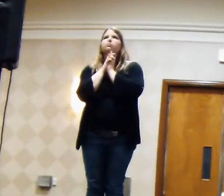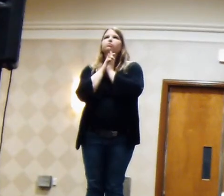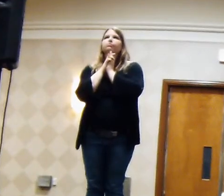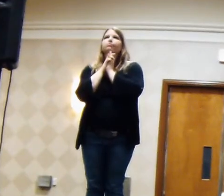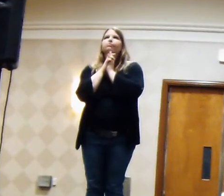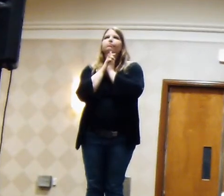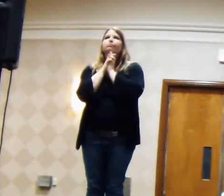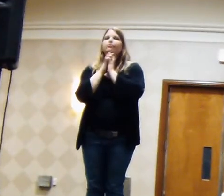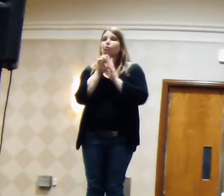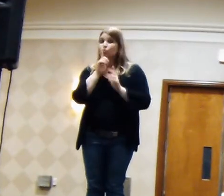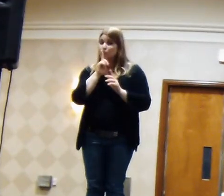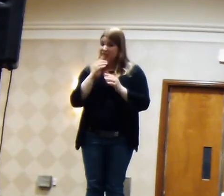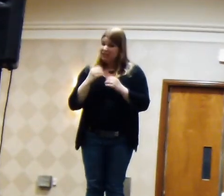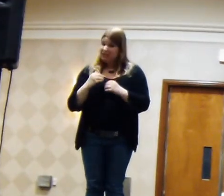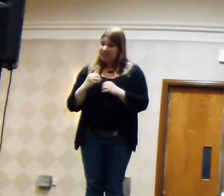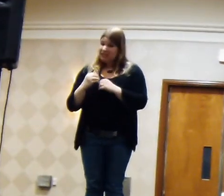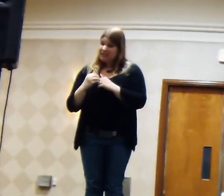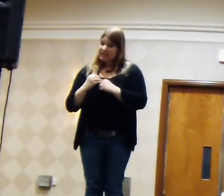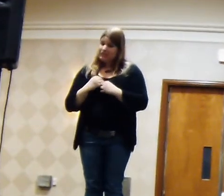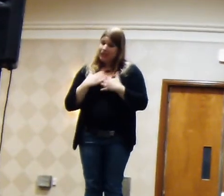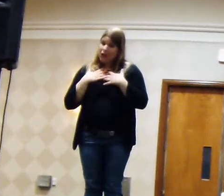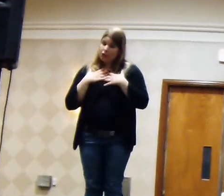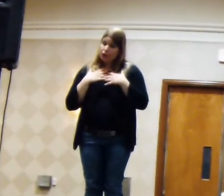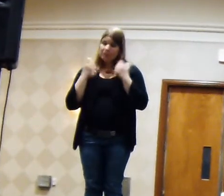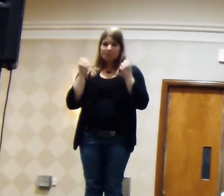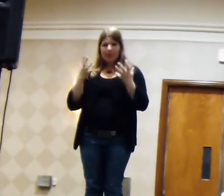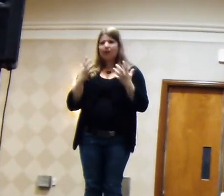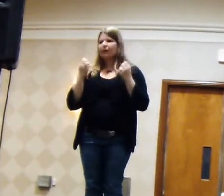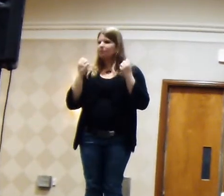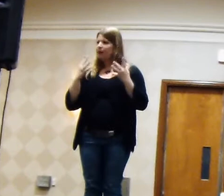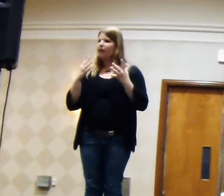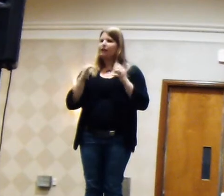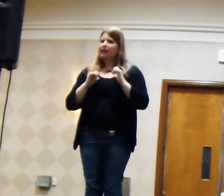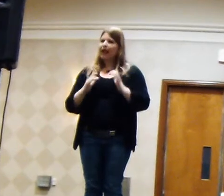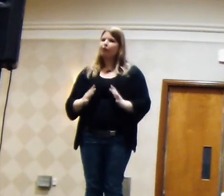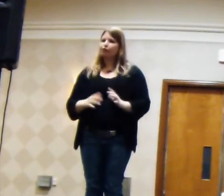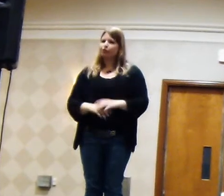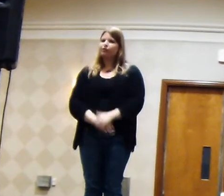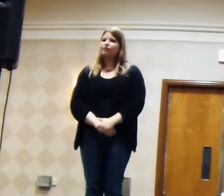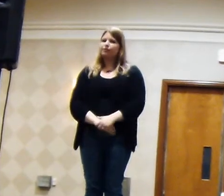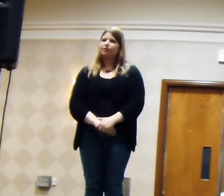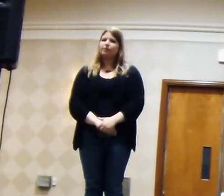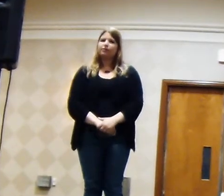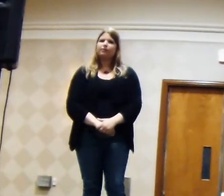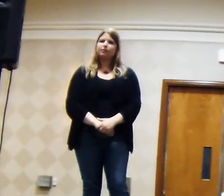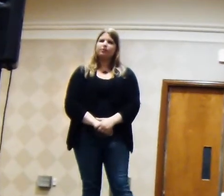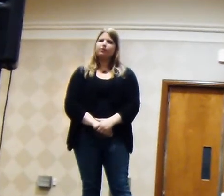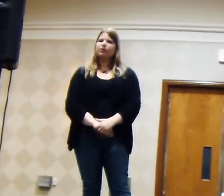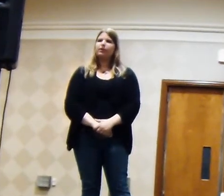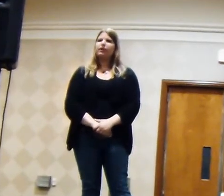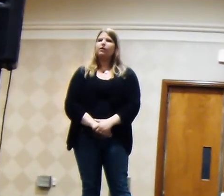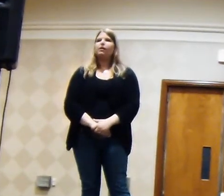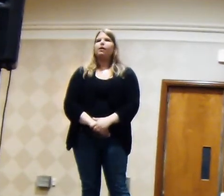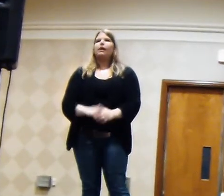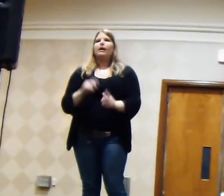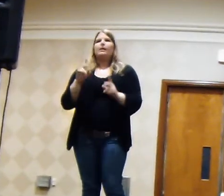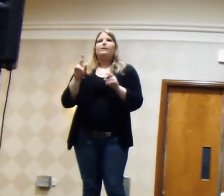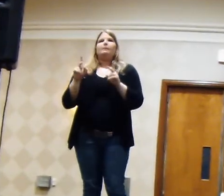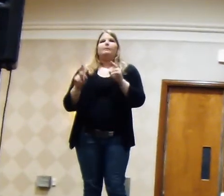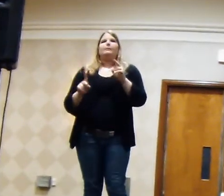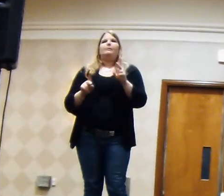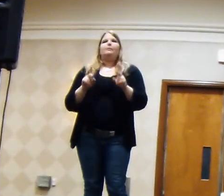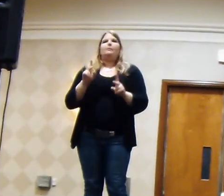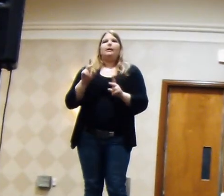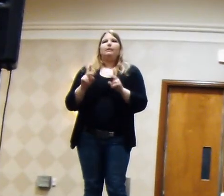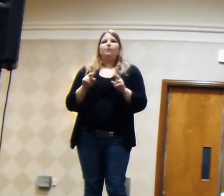I was really inspired by so many people, and for me, it's people who I work with that have a